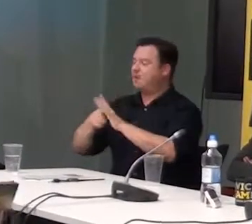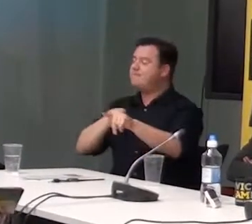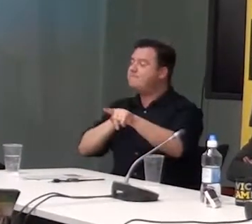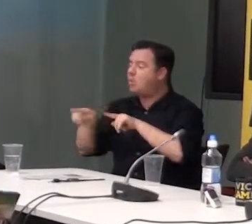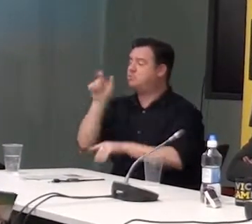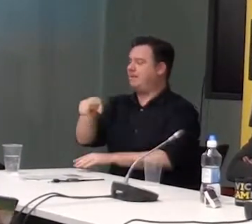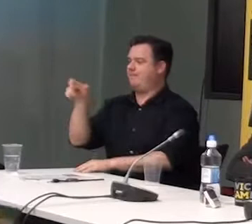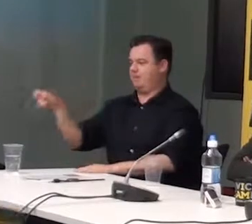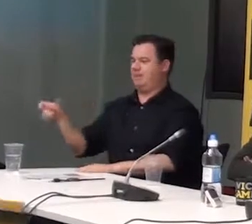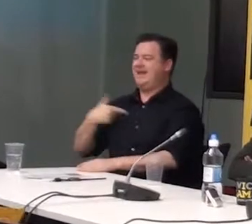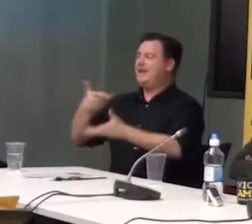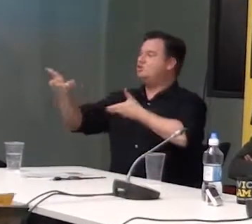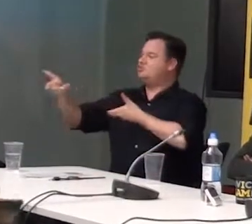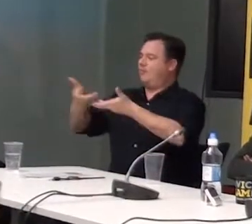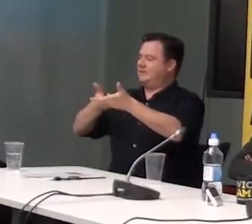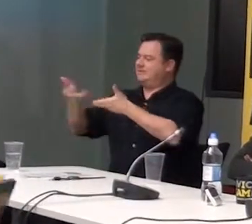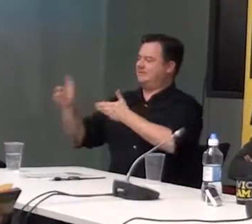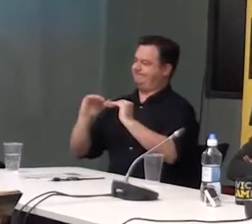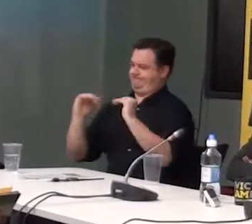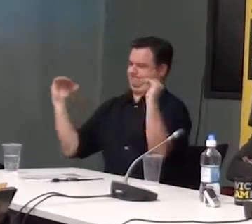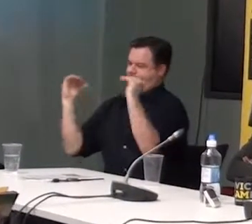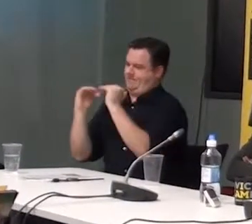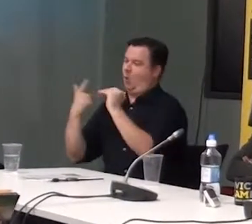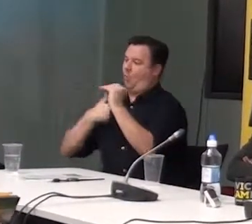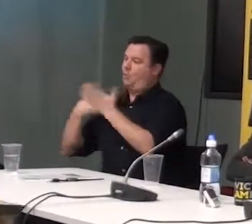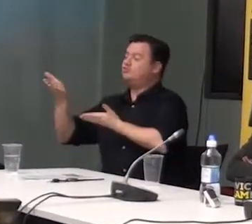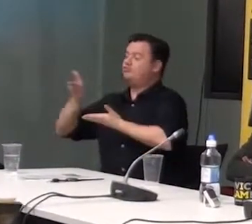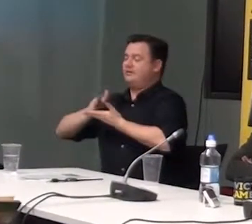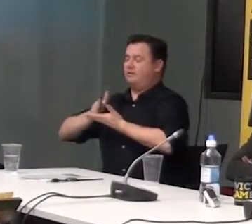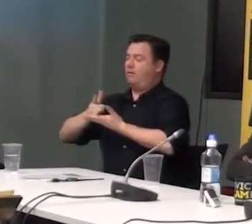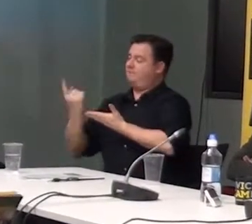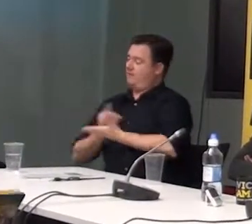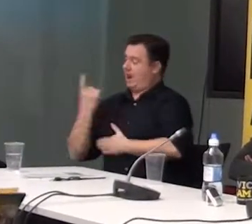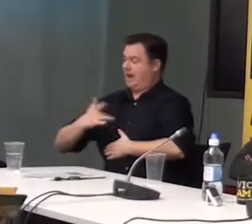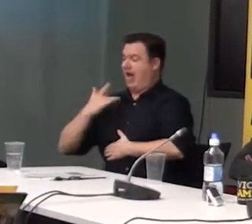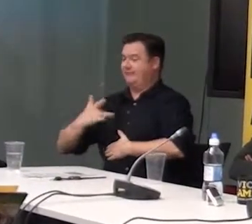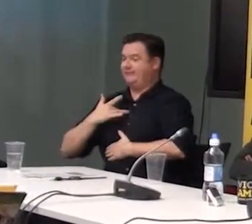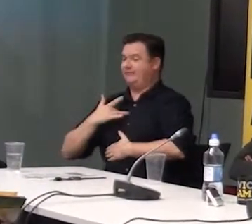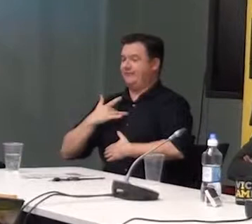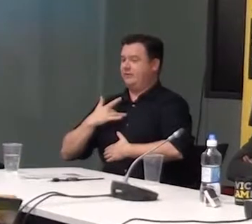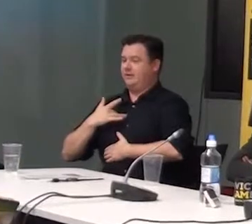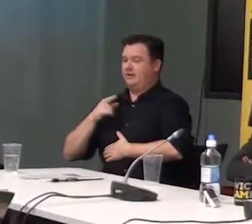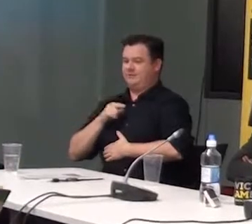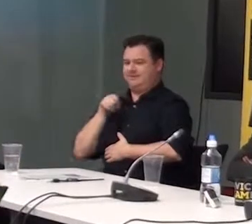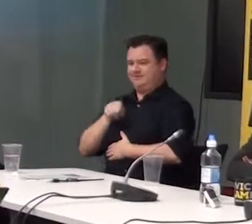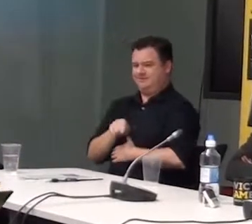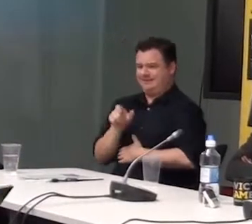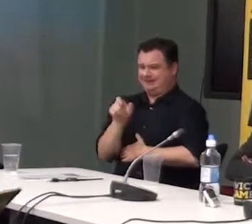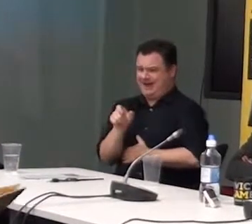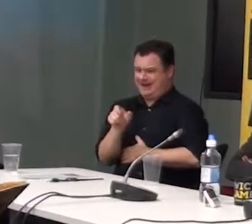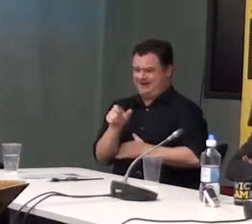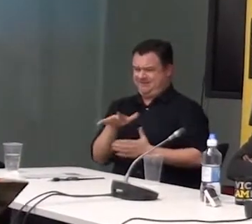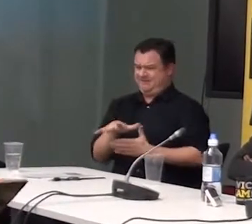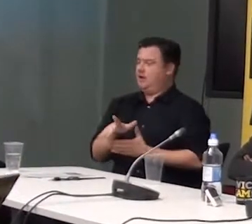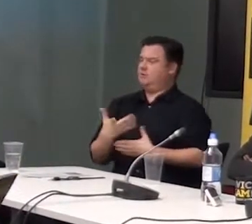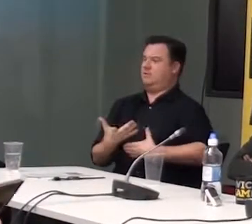people in a democracy having what is reasonable for their life, rather than a tiny minority who run everything for their